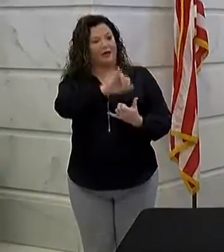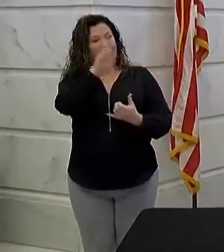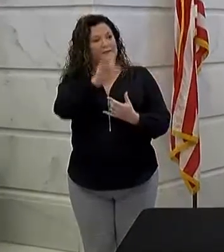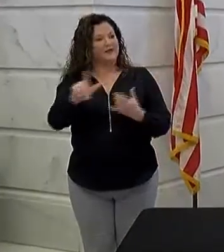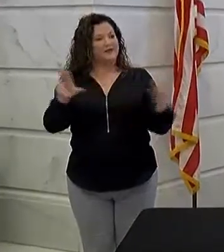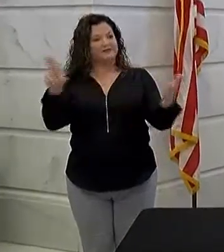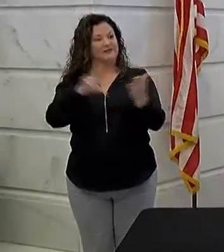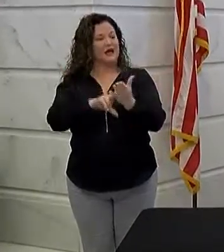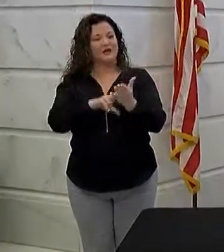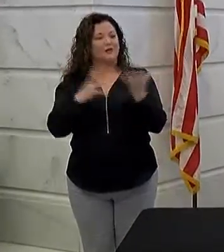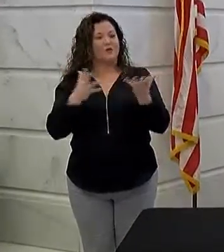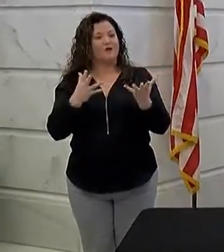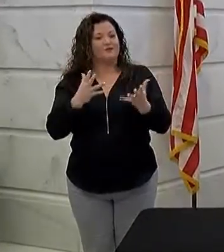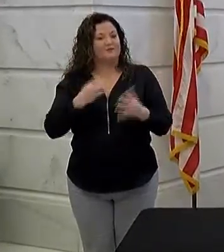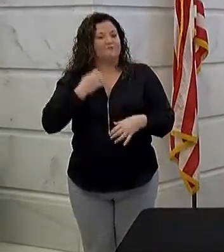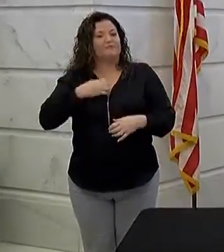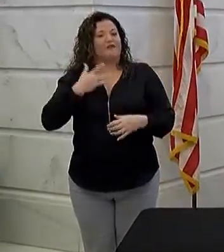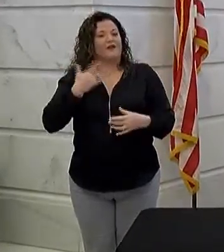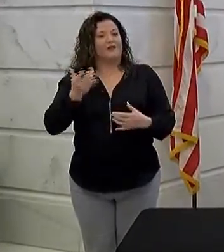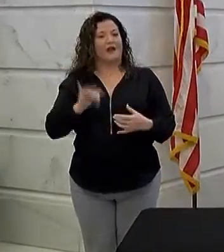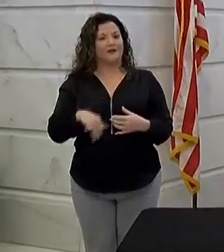tax